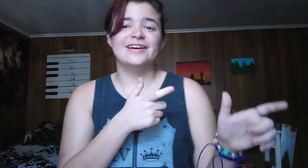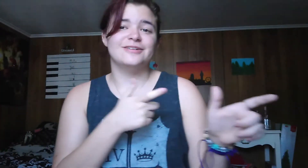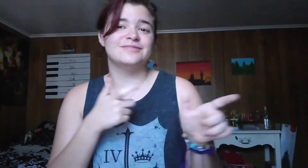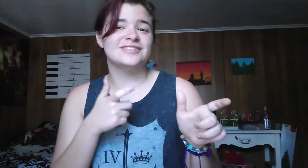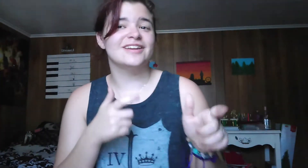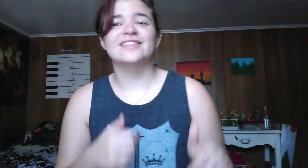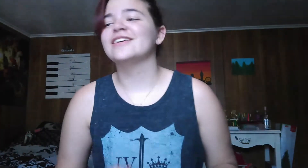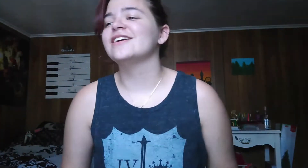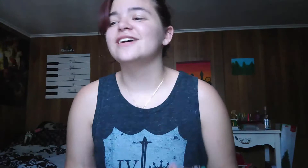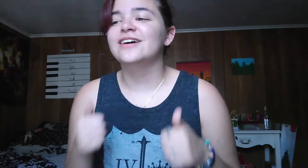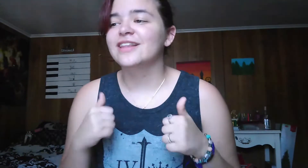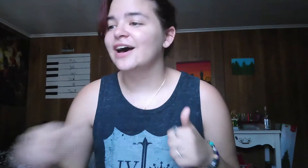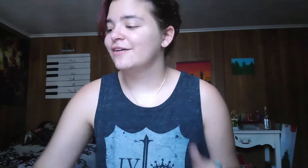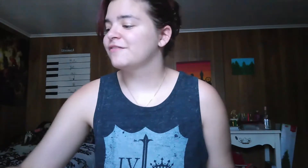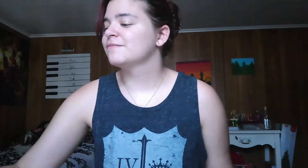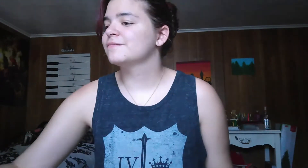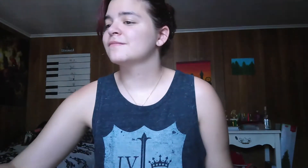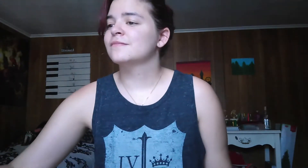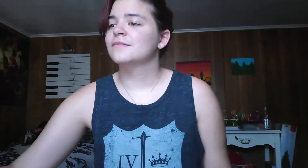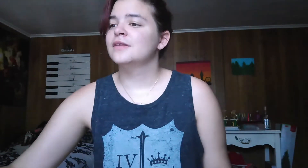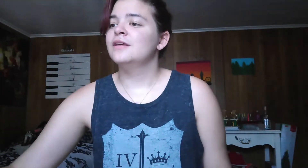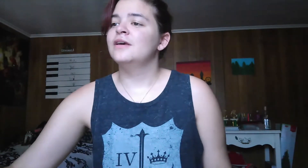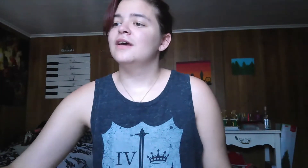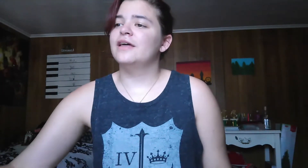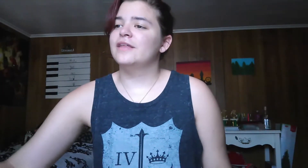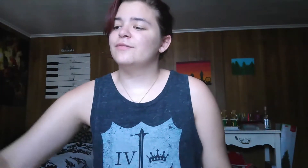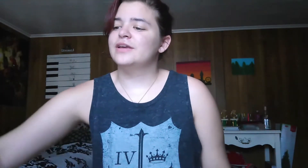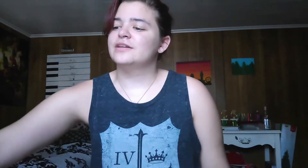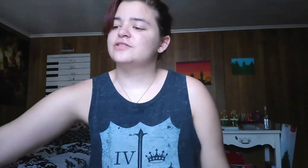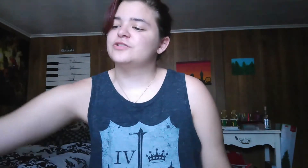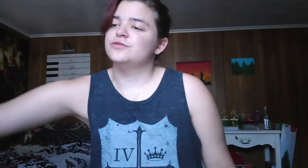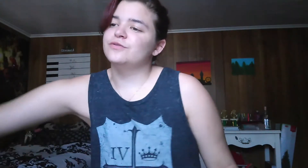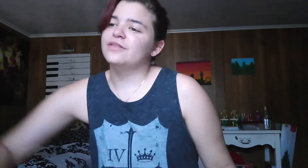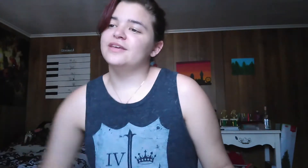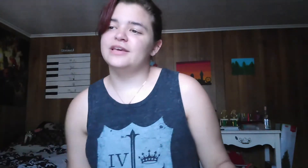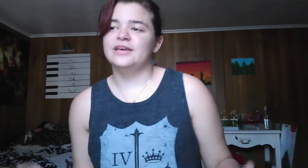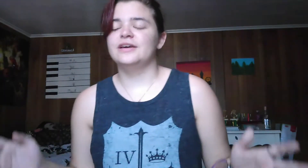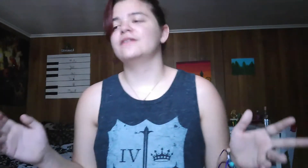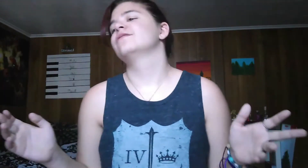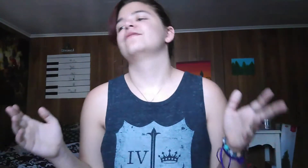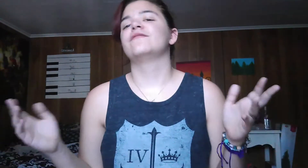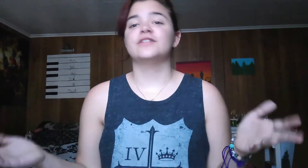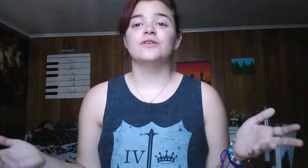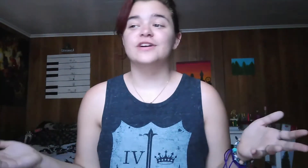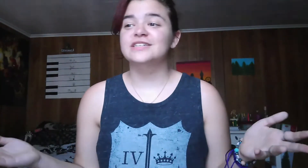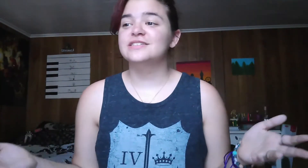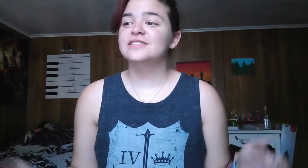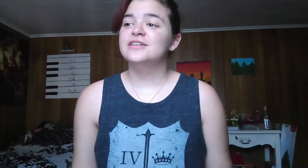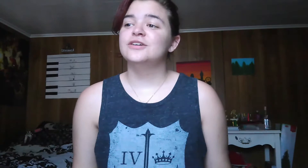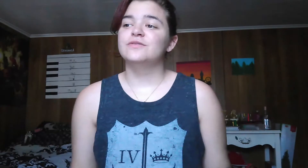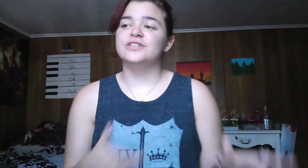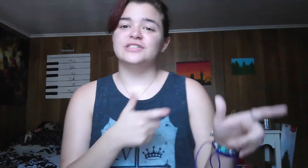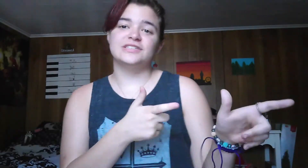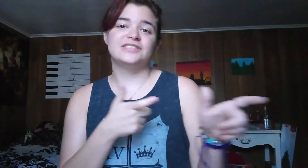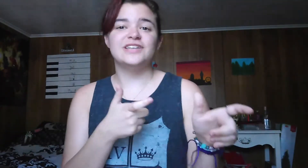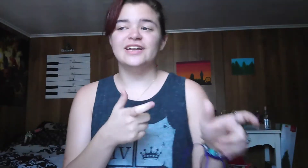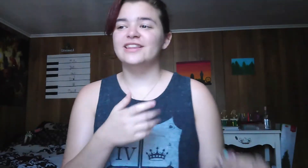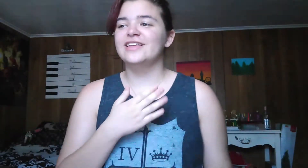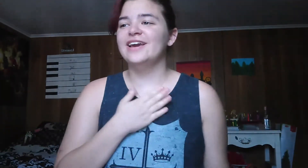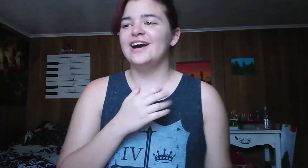am suddenly alive. And then we get to the first chorus, which is suddenly